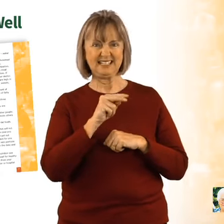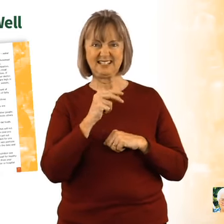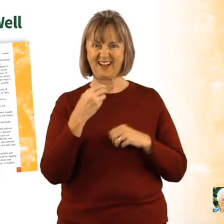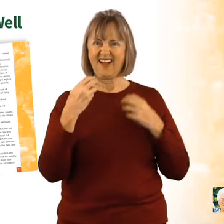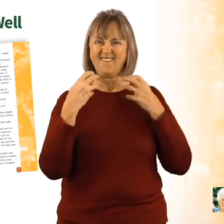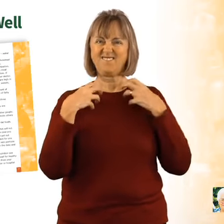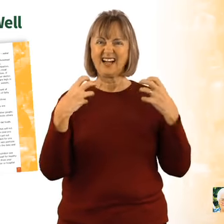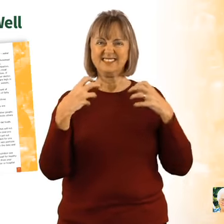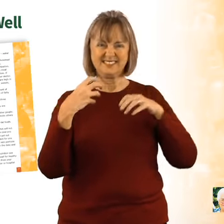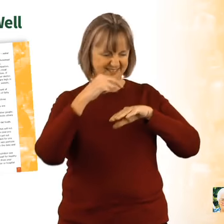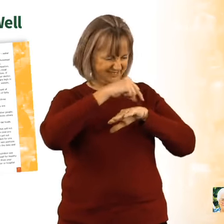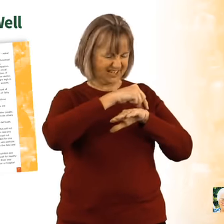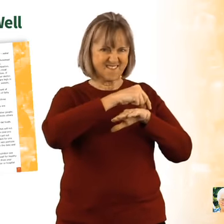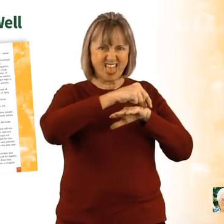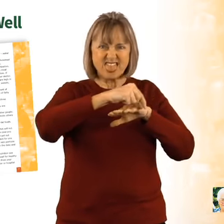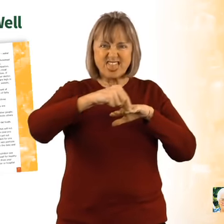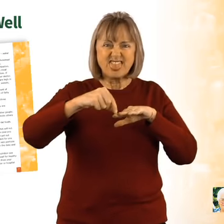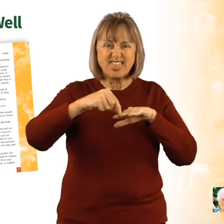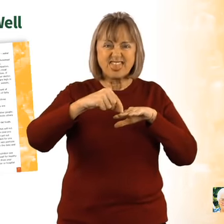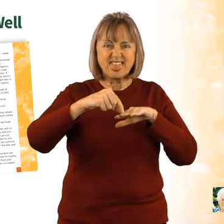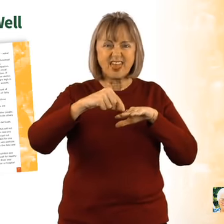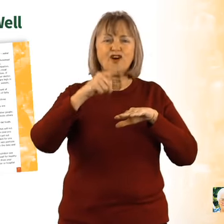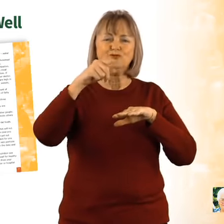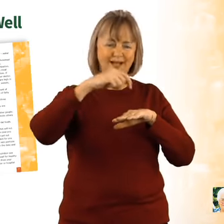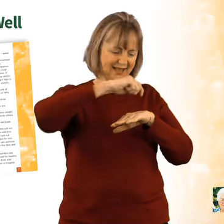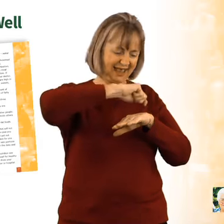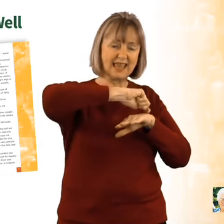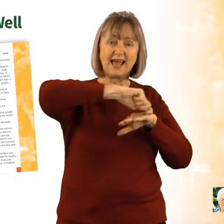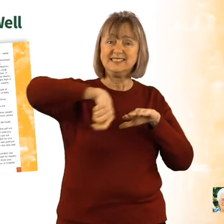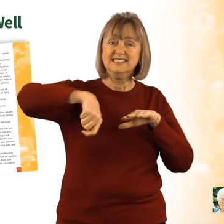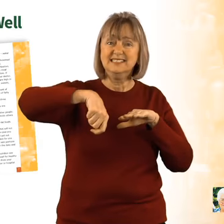Cut visible fat off meat and use lower fat foods.